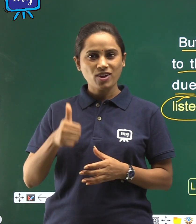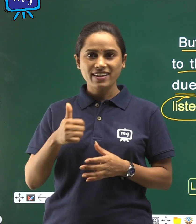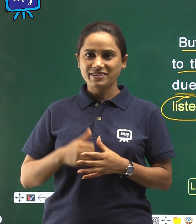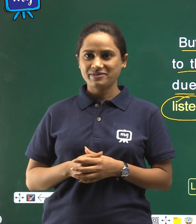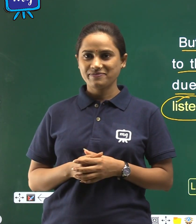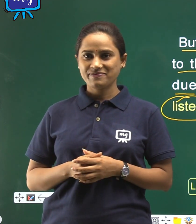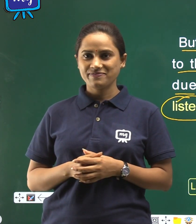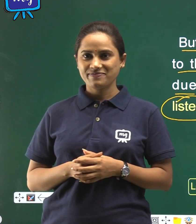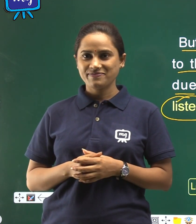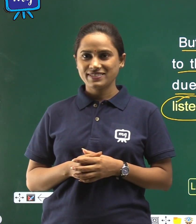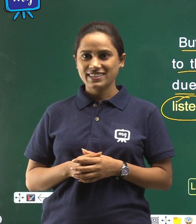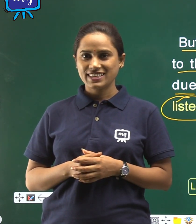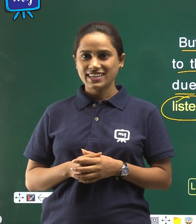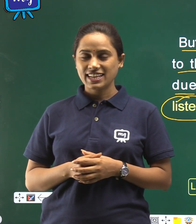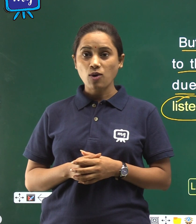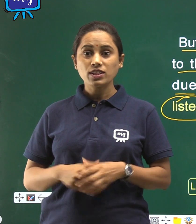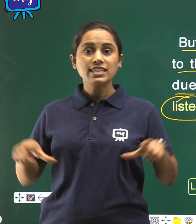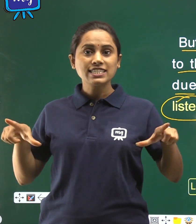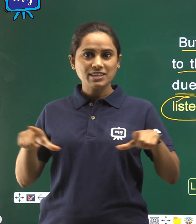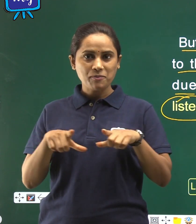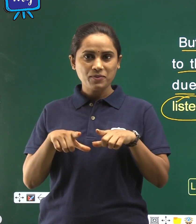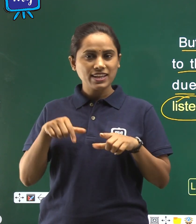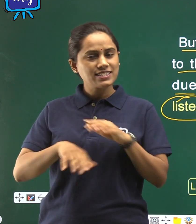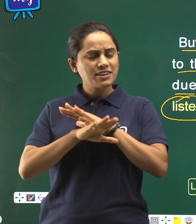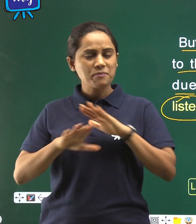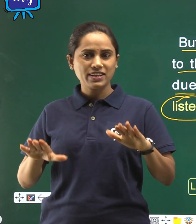Okay, now the summary is complete.